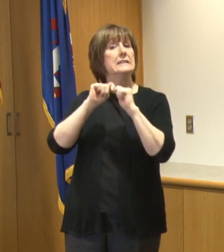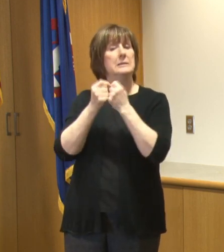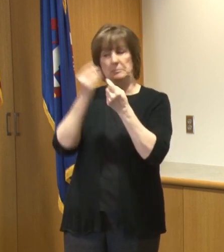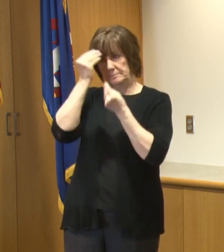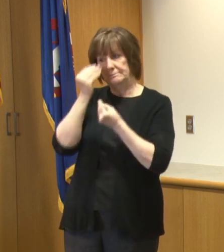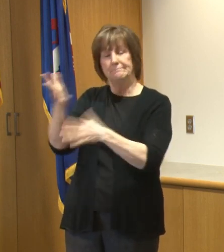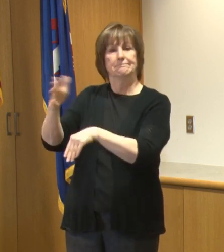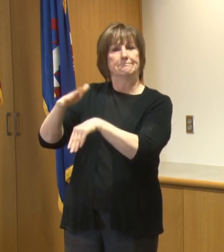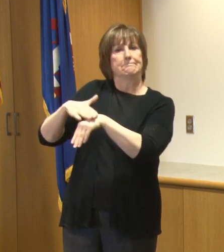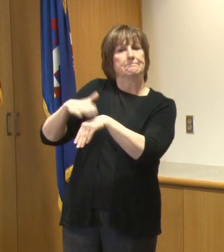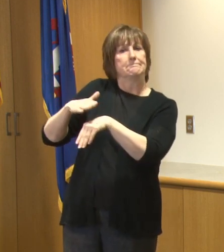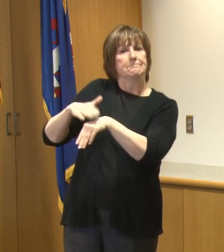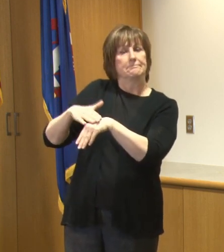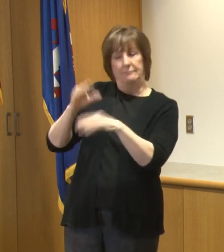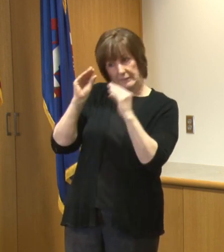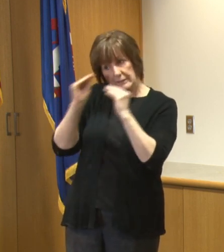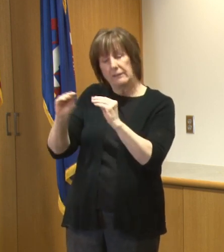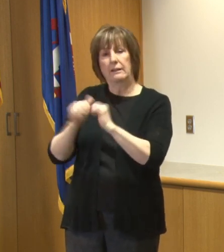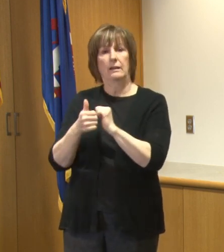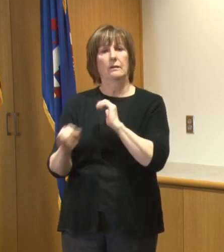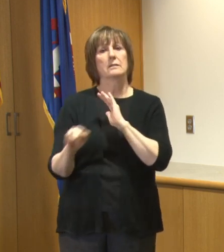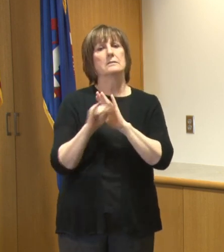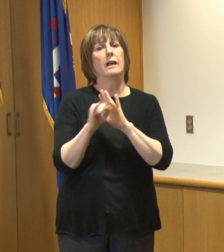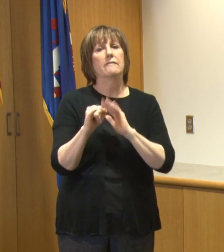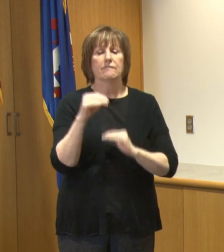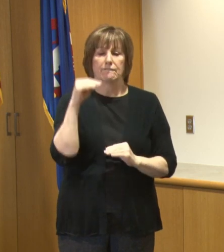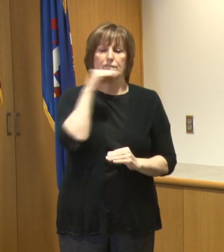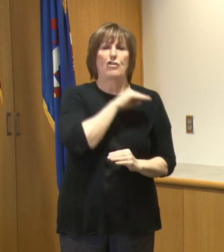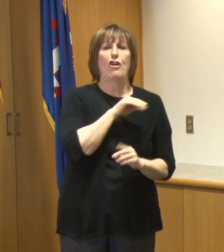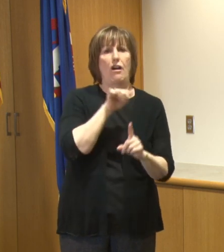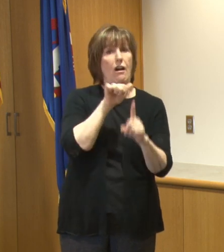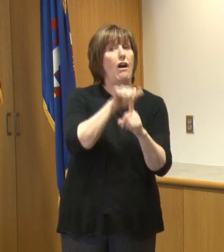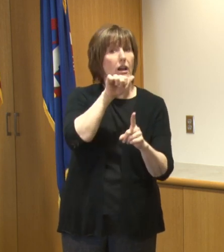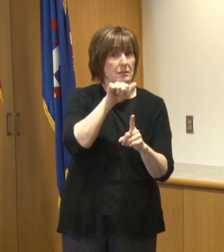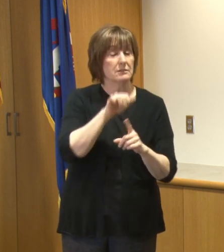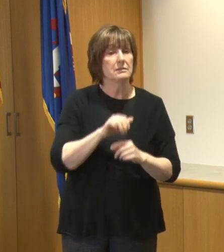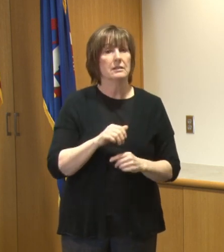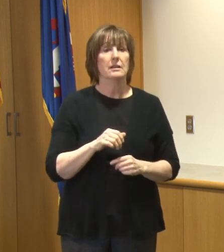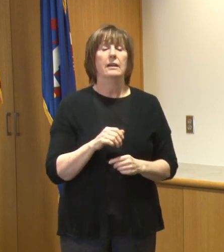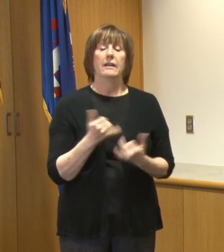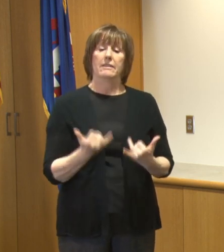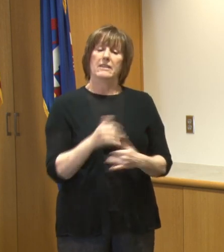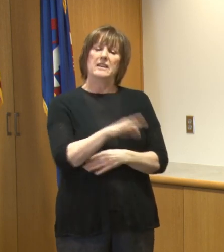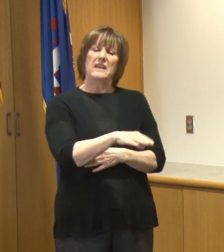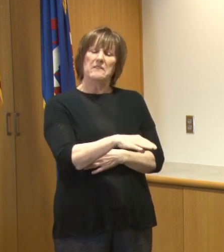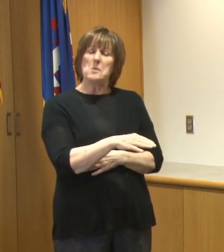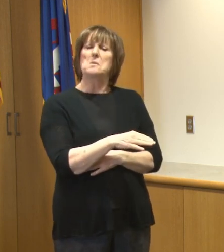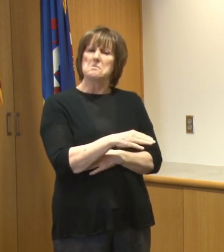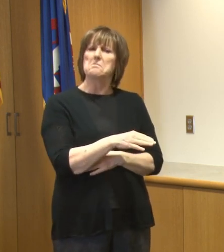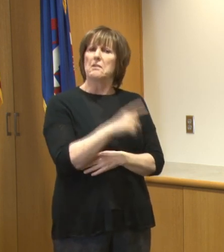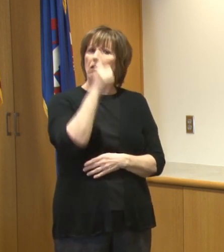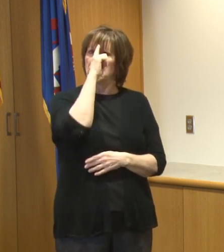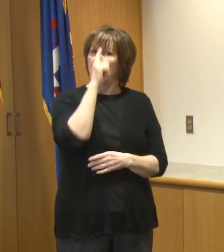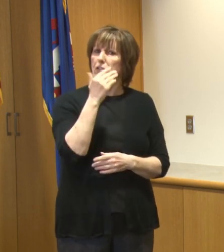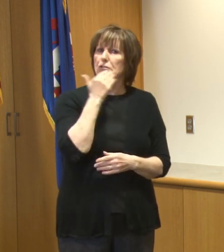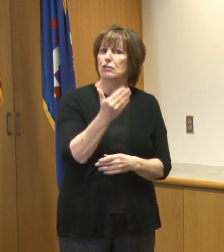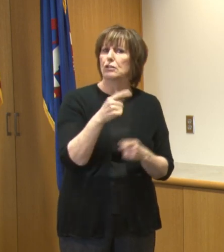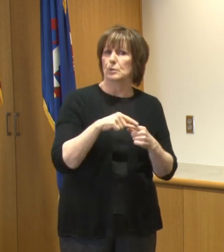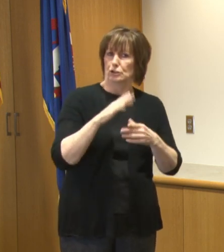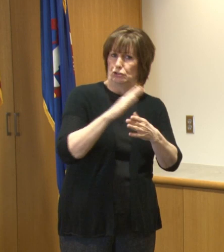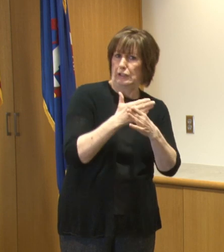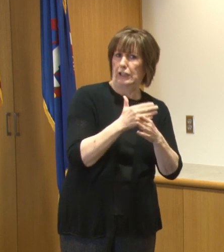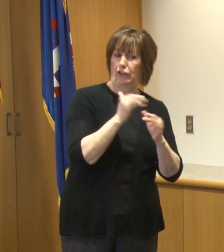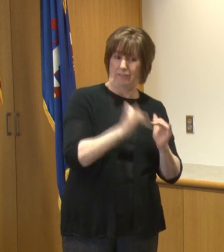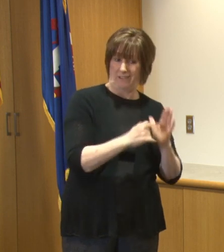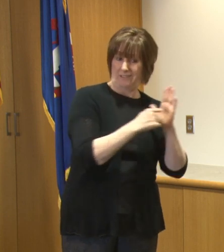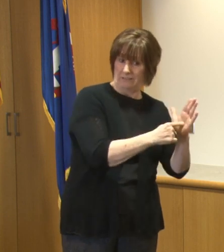this and to teach them how to identify fraudulent schemes. And this afternoon, we thought it could be useful to share this example